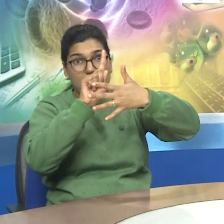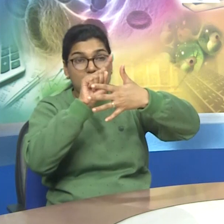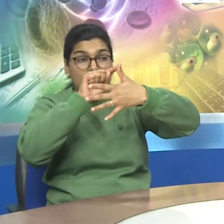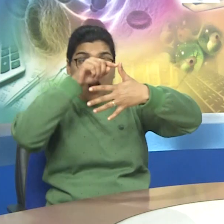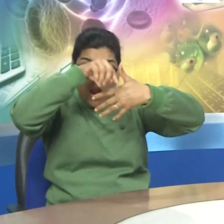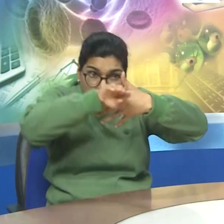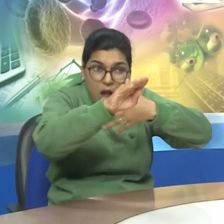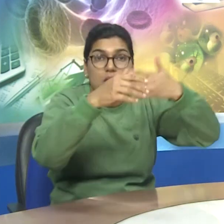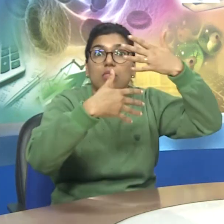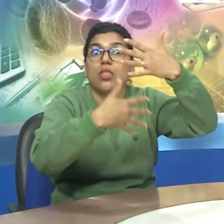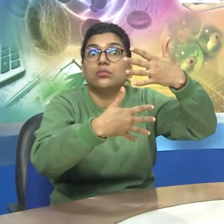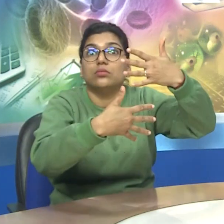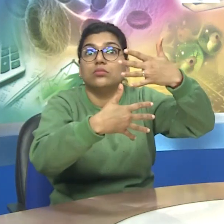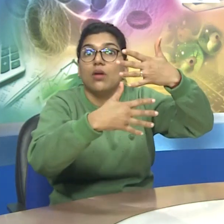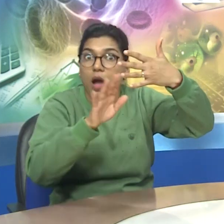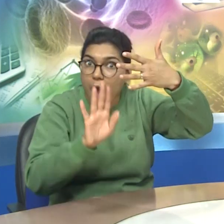into 10 broad classes.